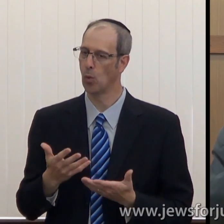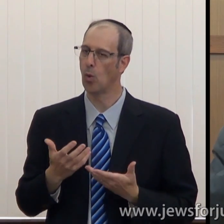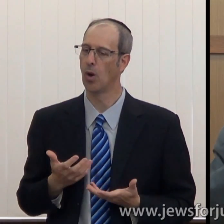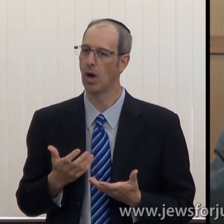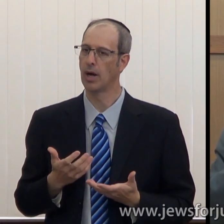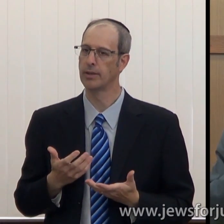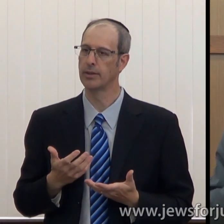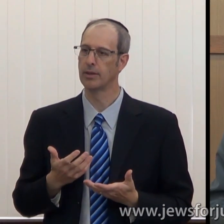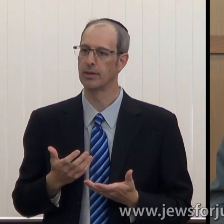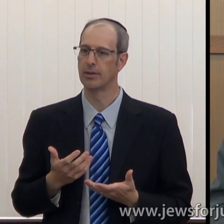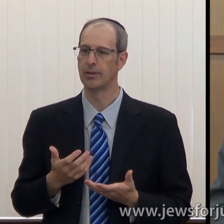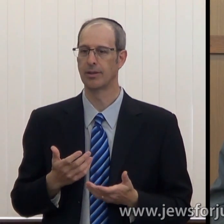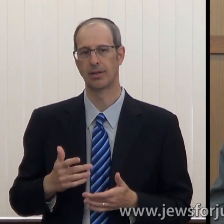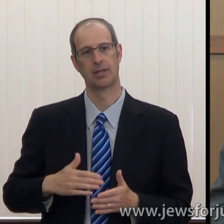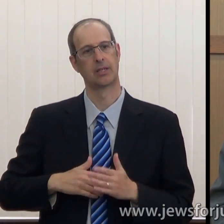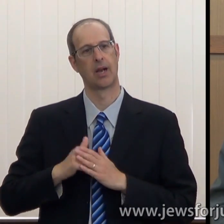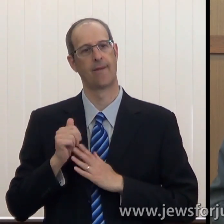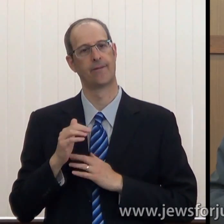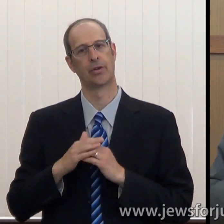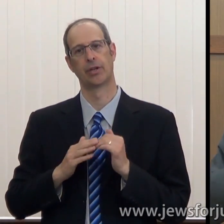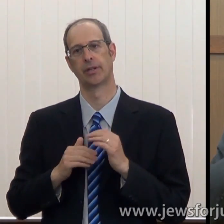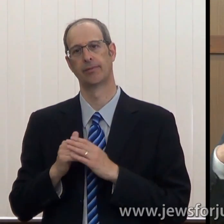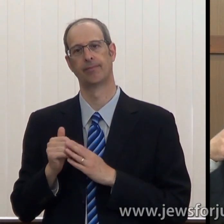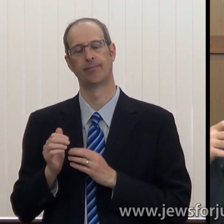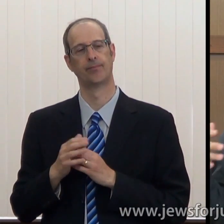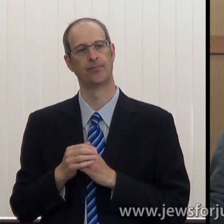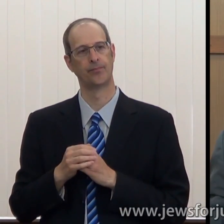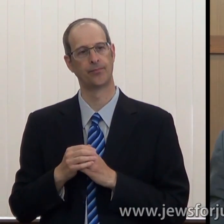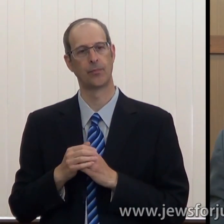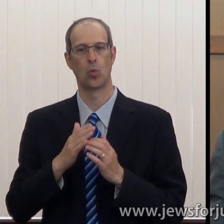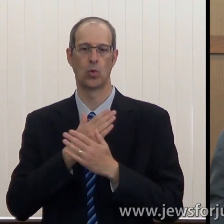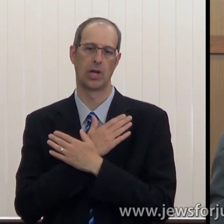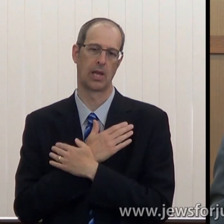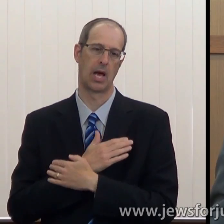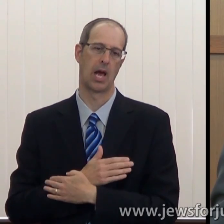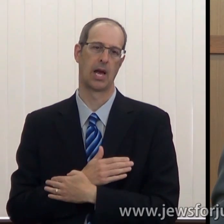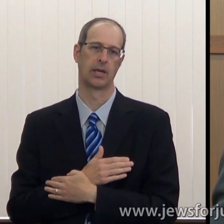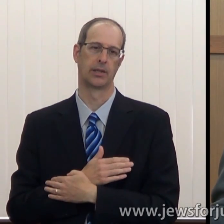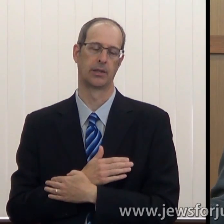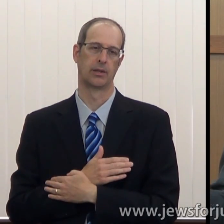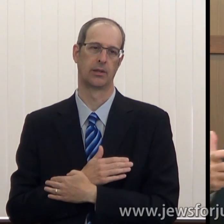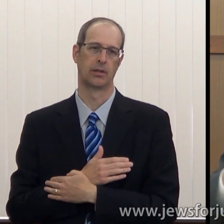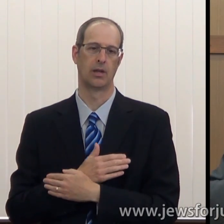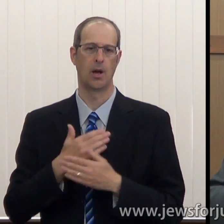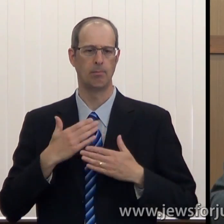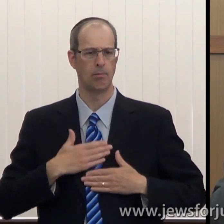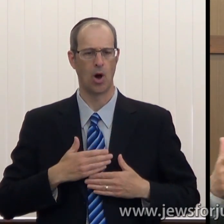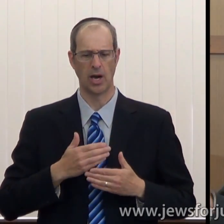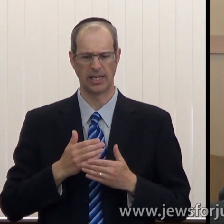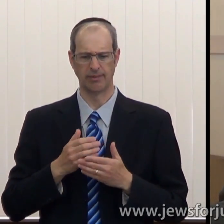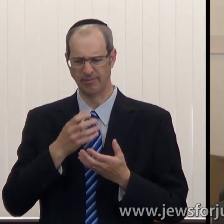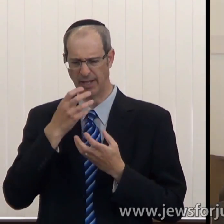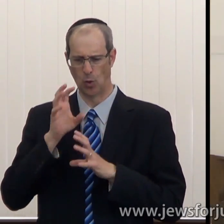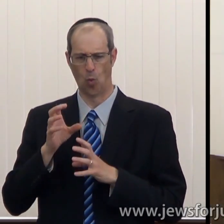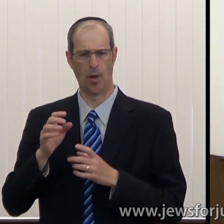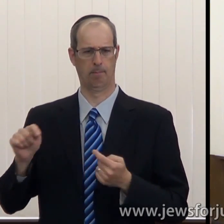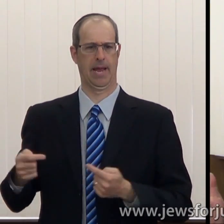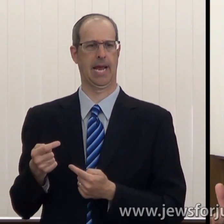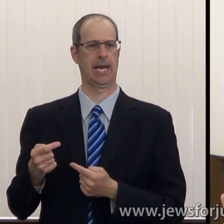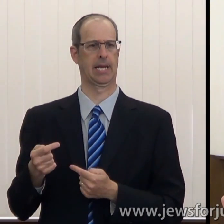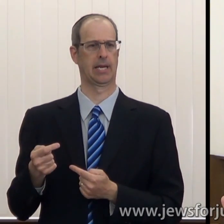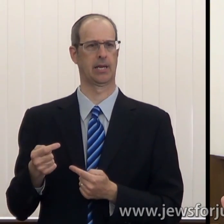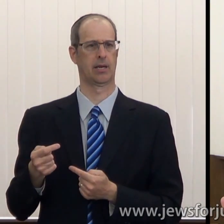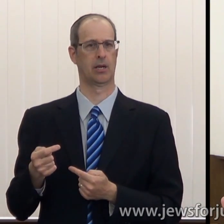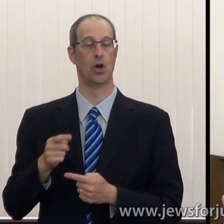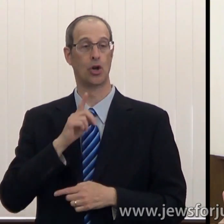body just wants to be comfortable. The body just wants to relax. The body doesn't want any of the pain. And